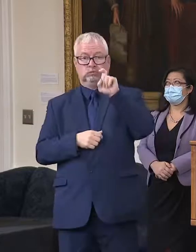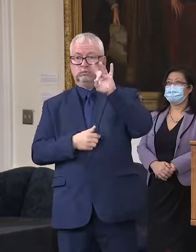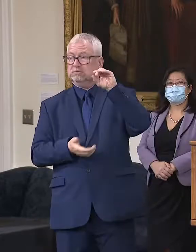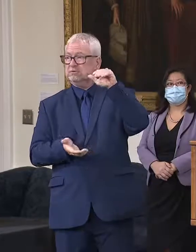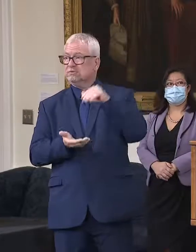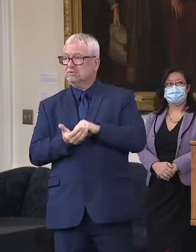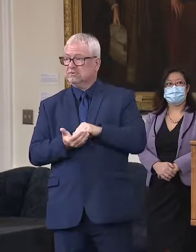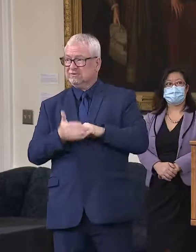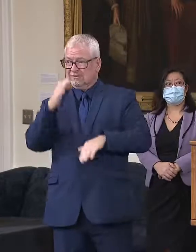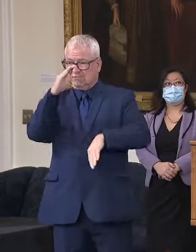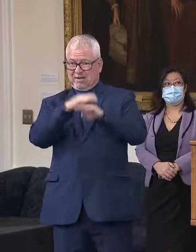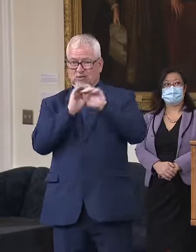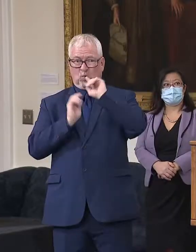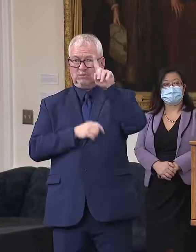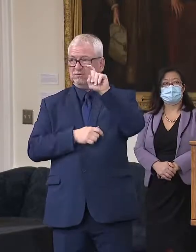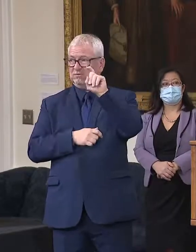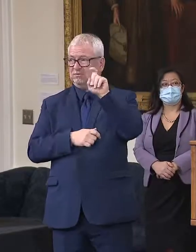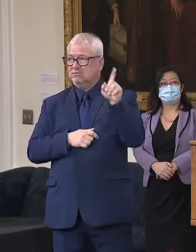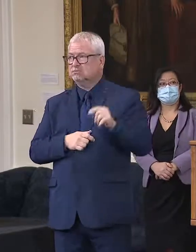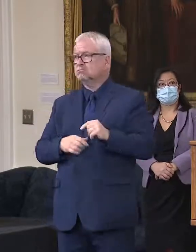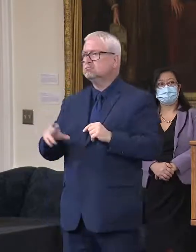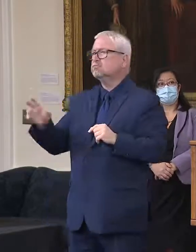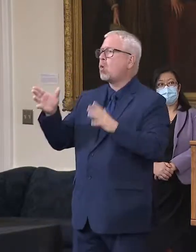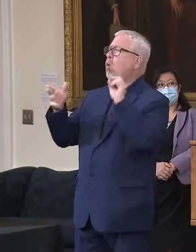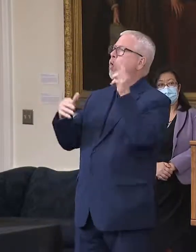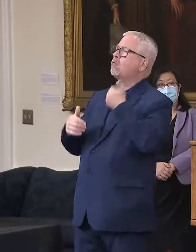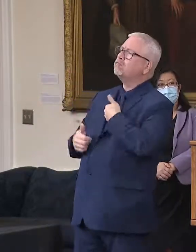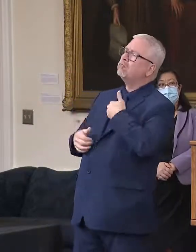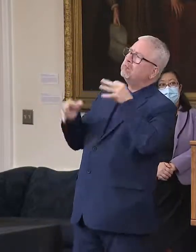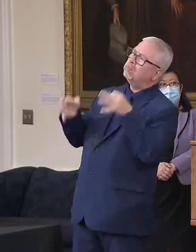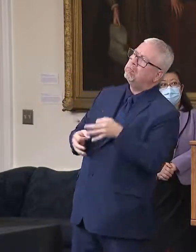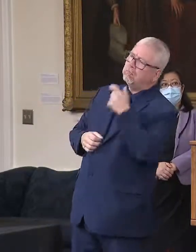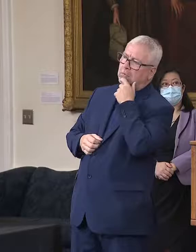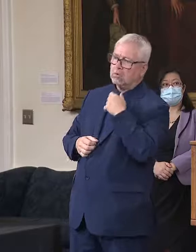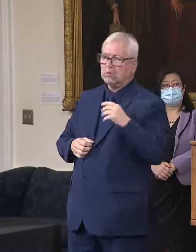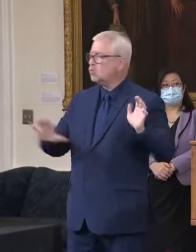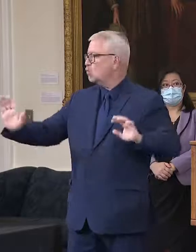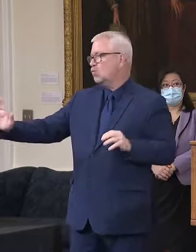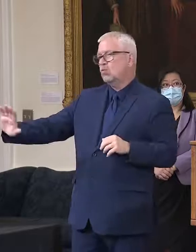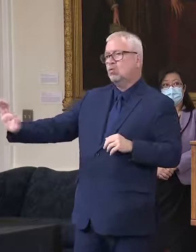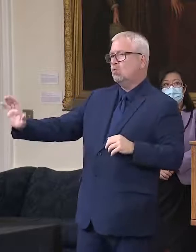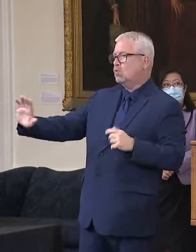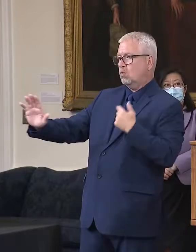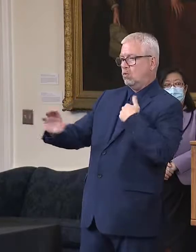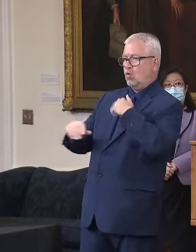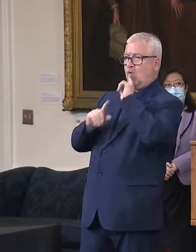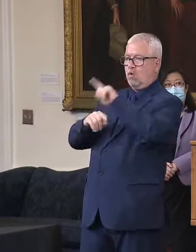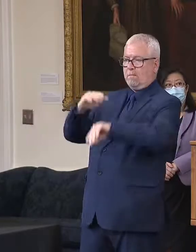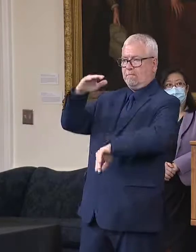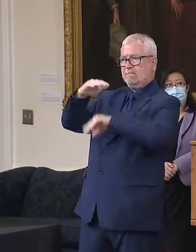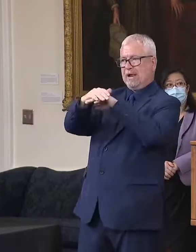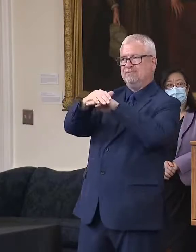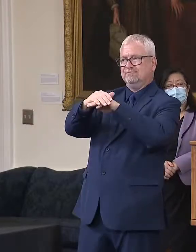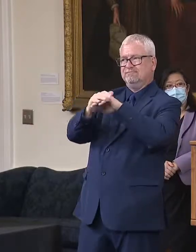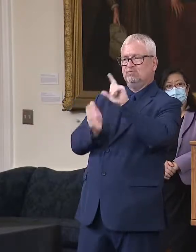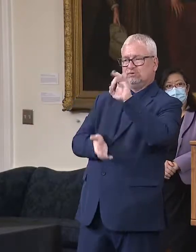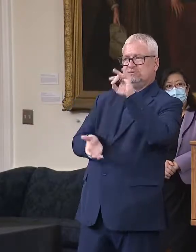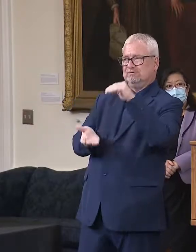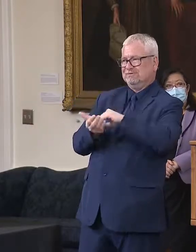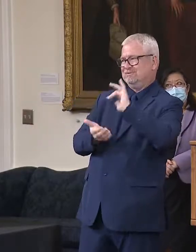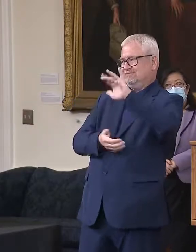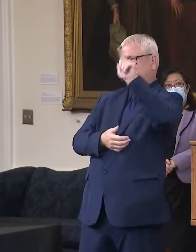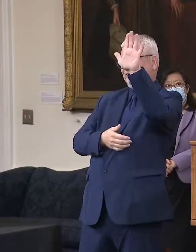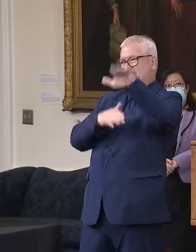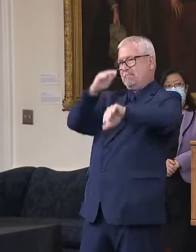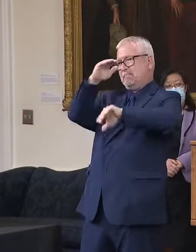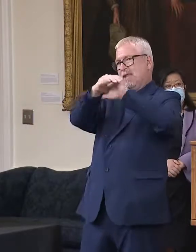the maximum, or what you decided? No, we ordered everything that we could get, and we wanted it here. And we used